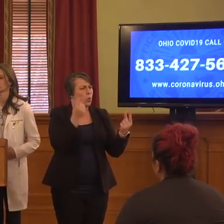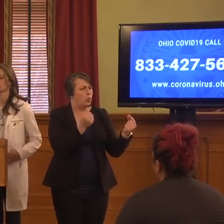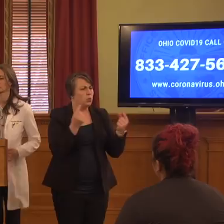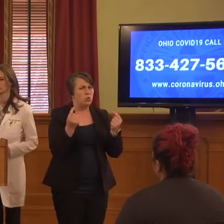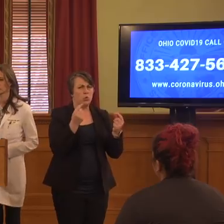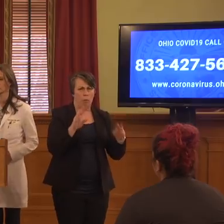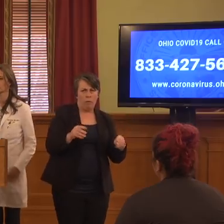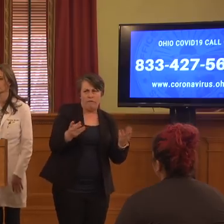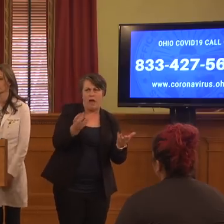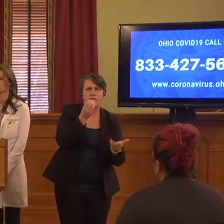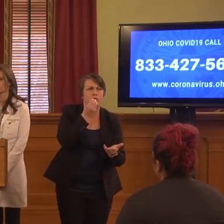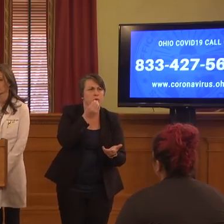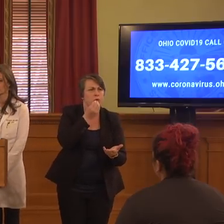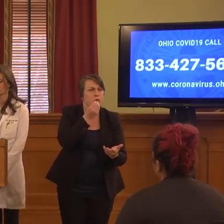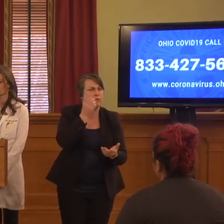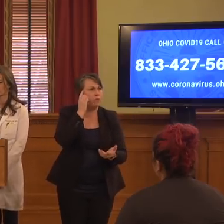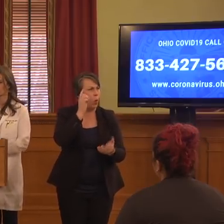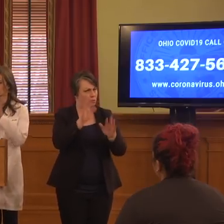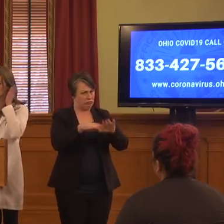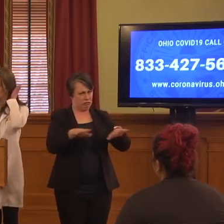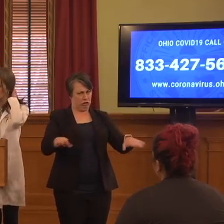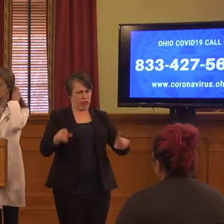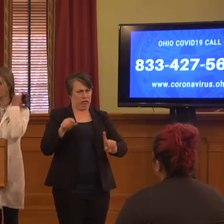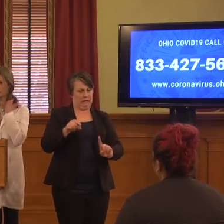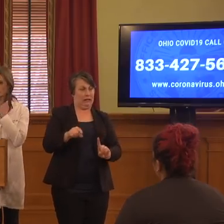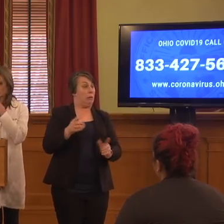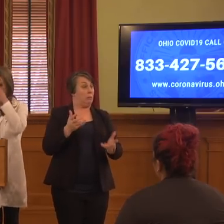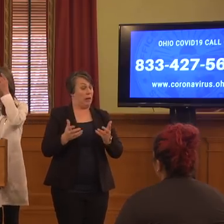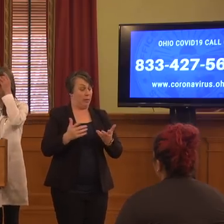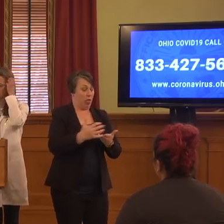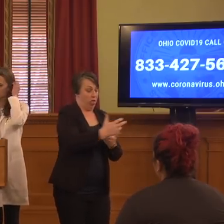kids that get fed in schools and actually putting